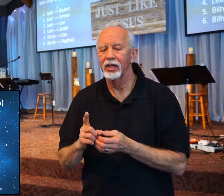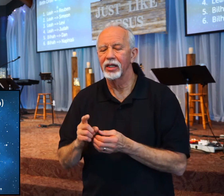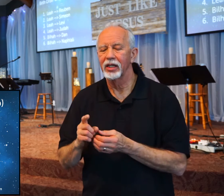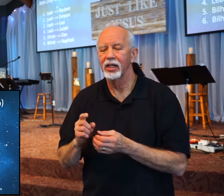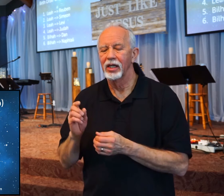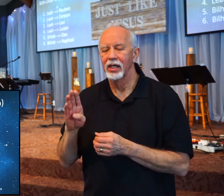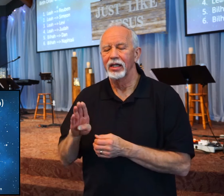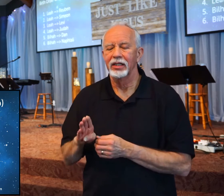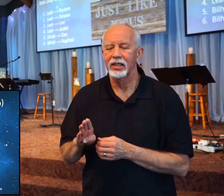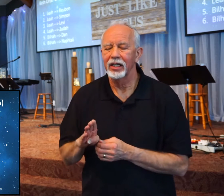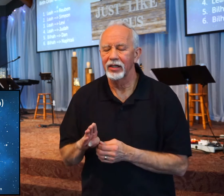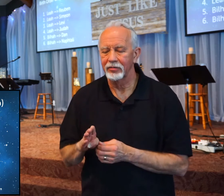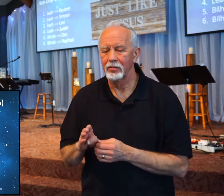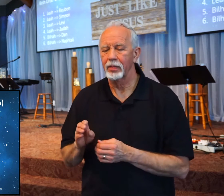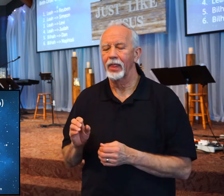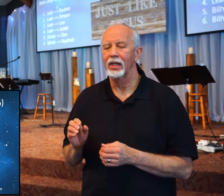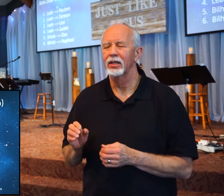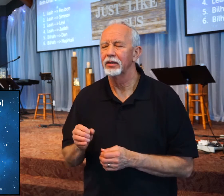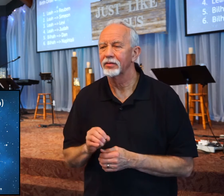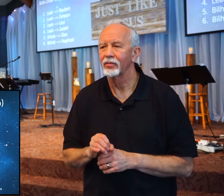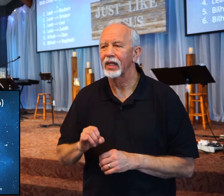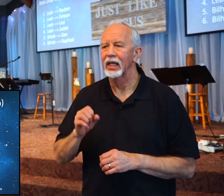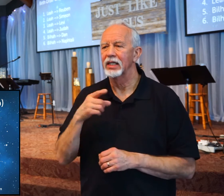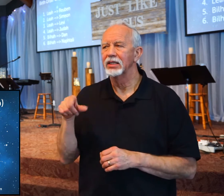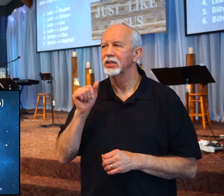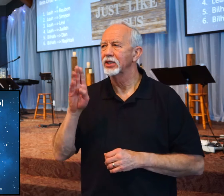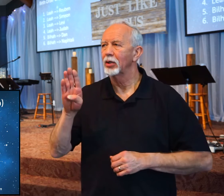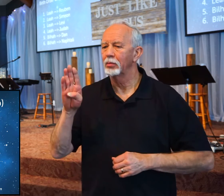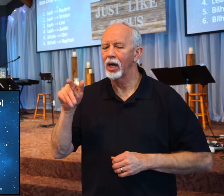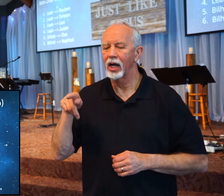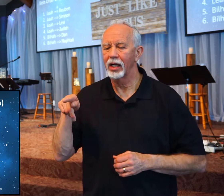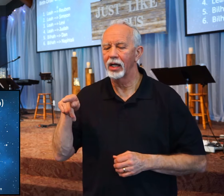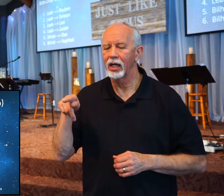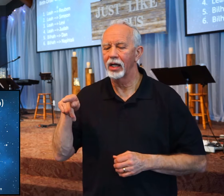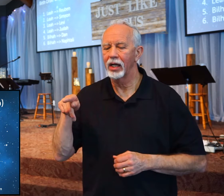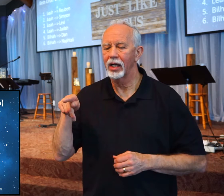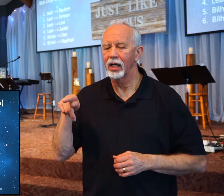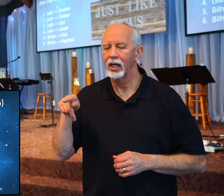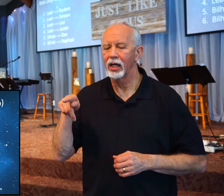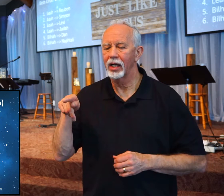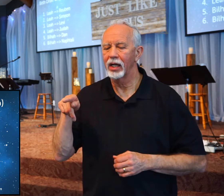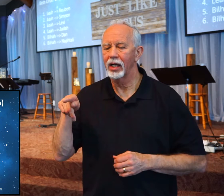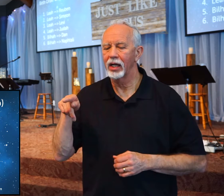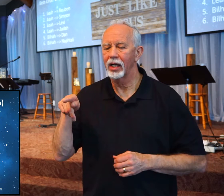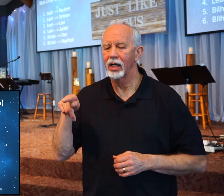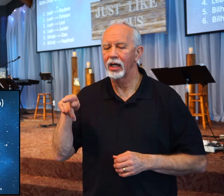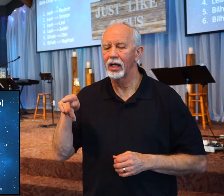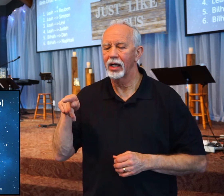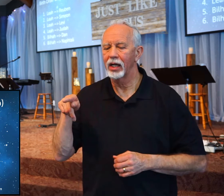to Dan, or to, is that the?